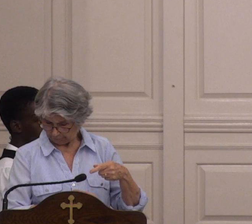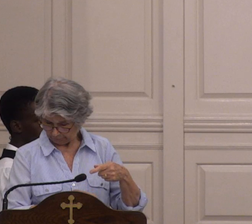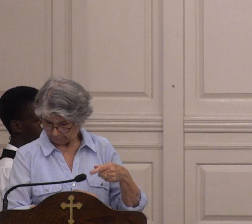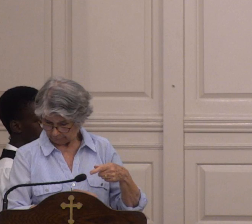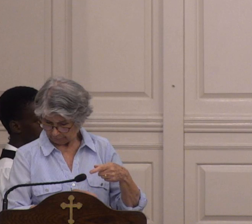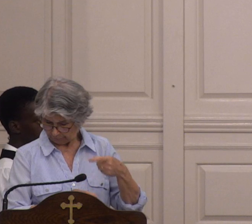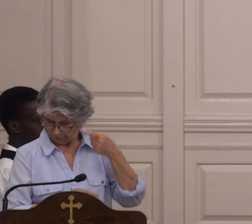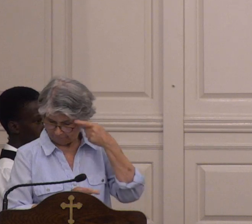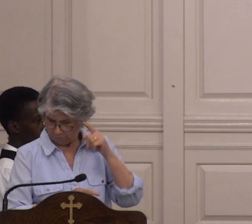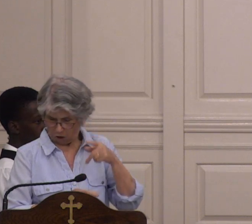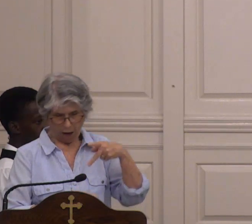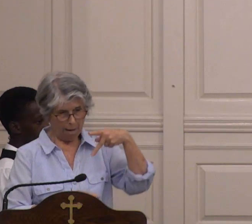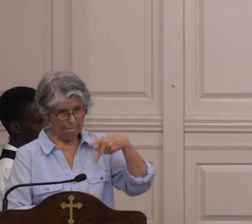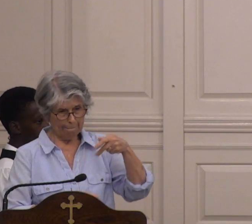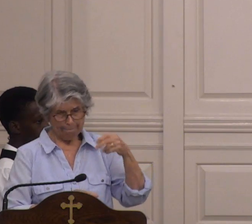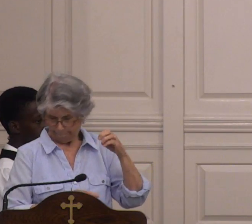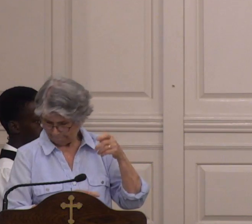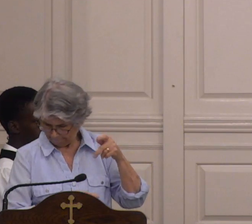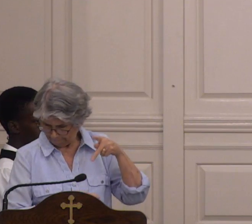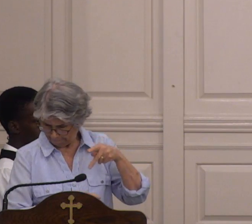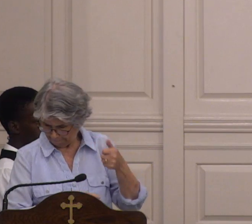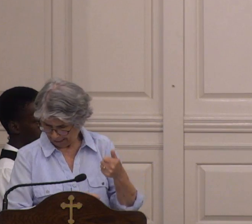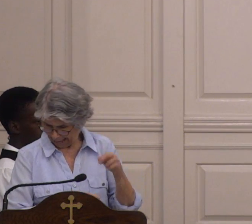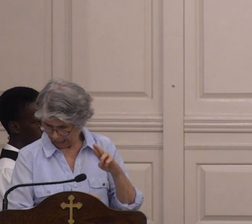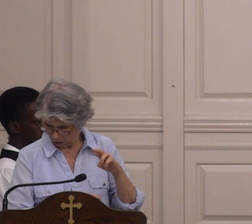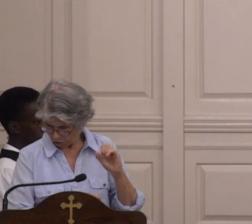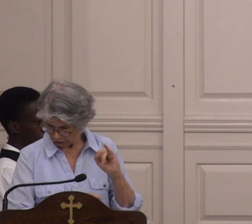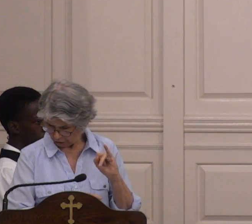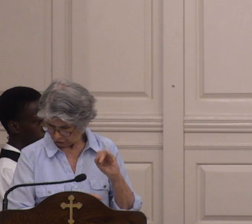And for the Mass intention,